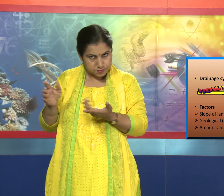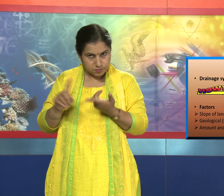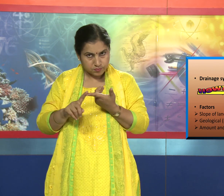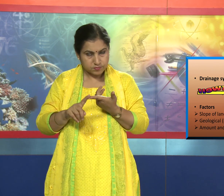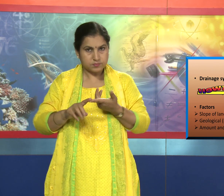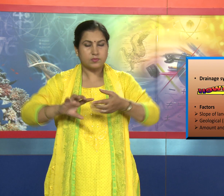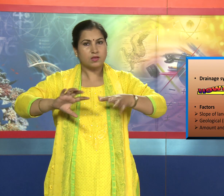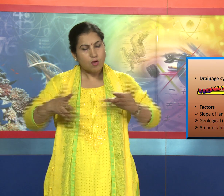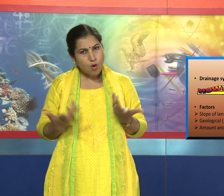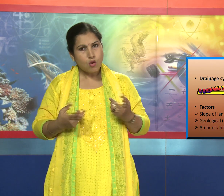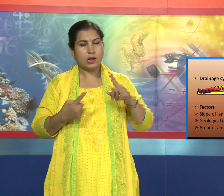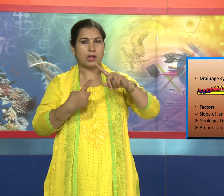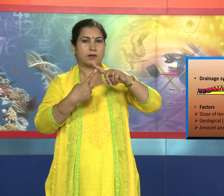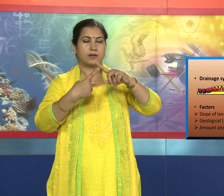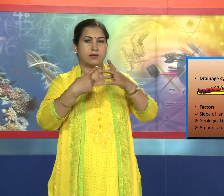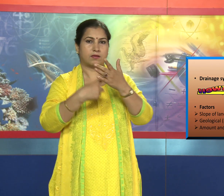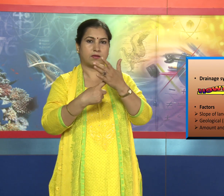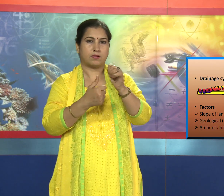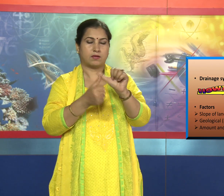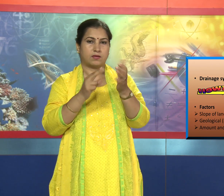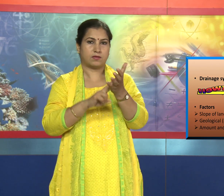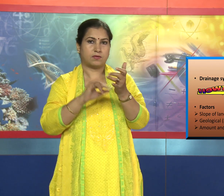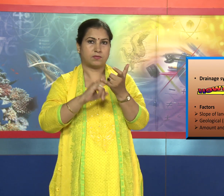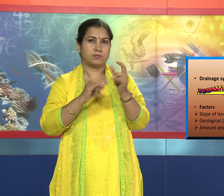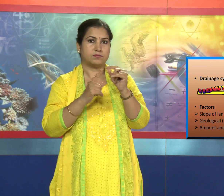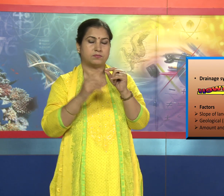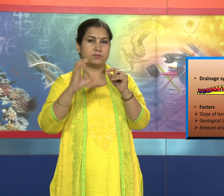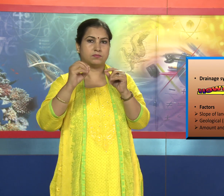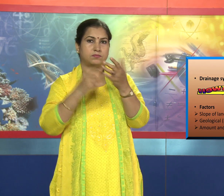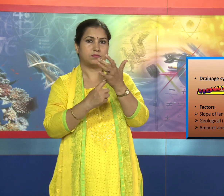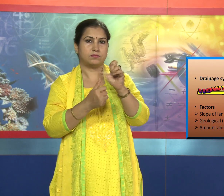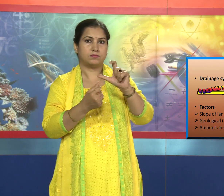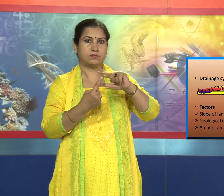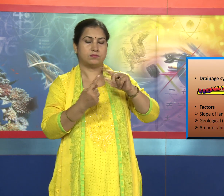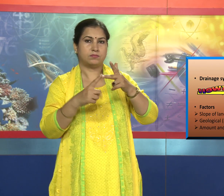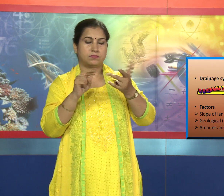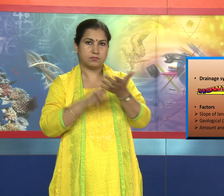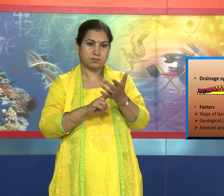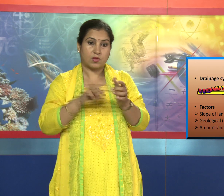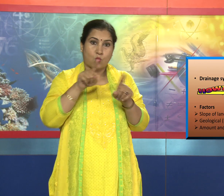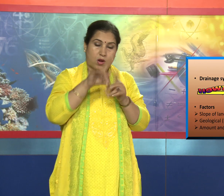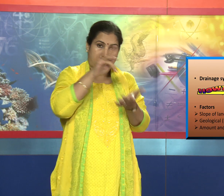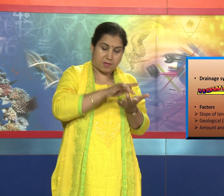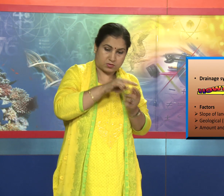transportation of sediments from one place to another, and providing a natural source